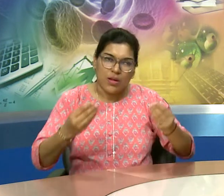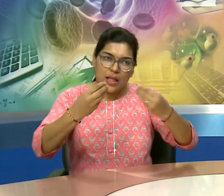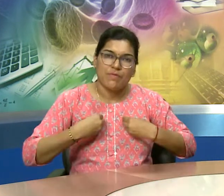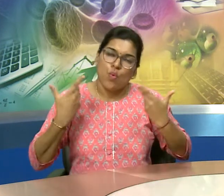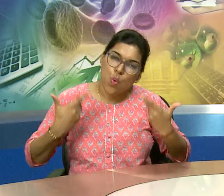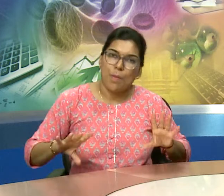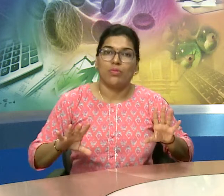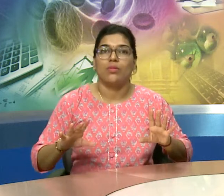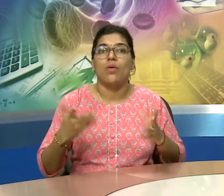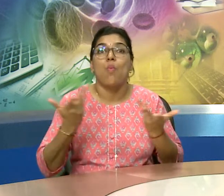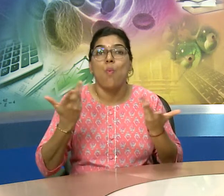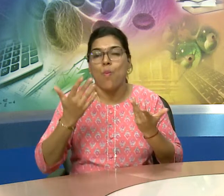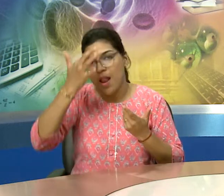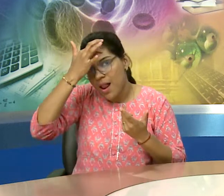So the children are saved